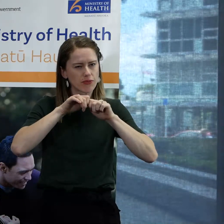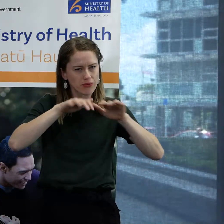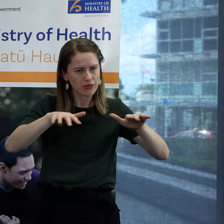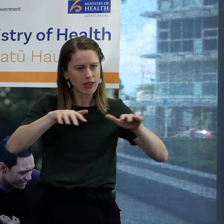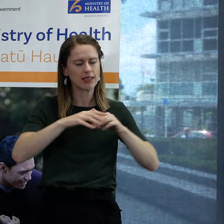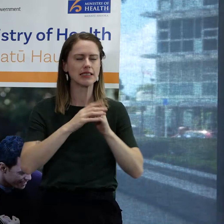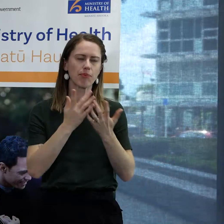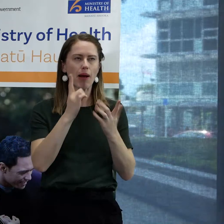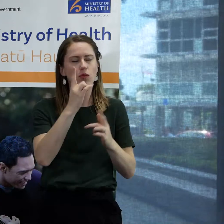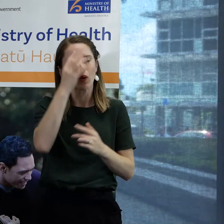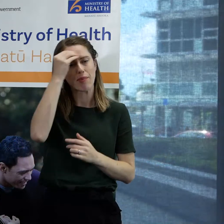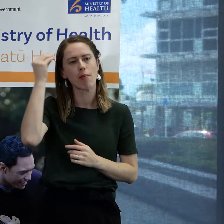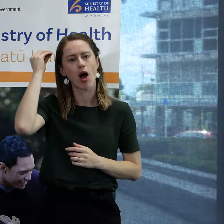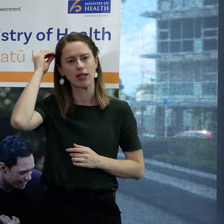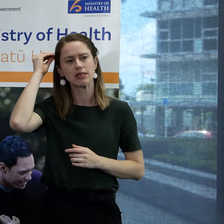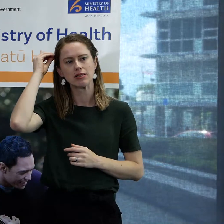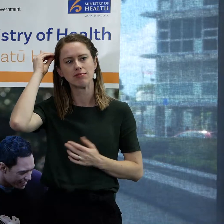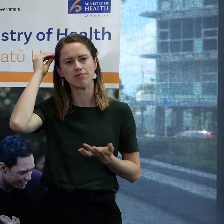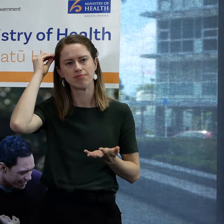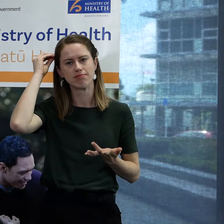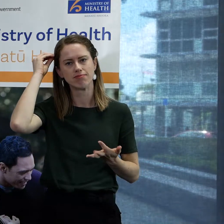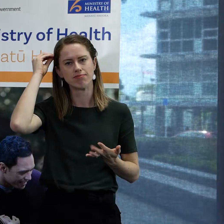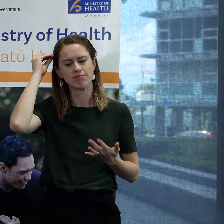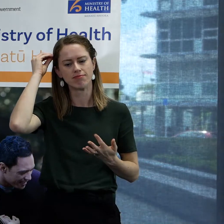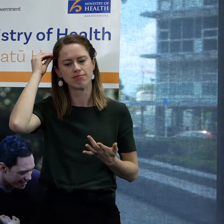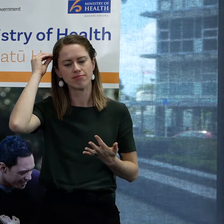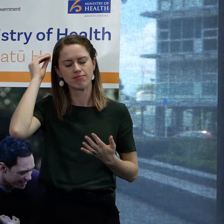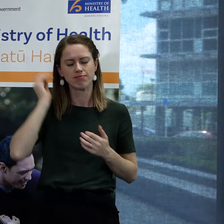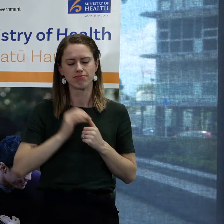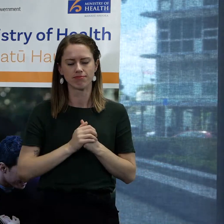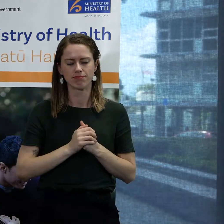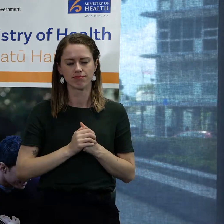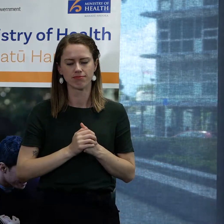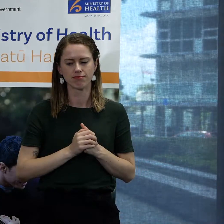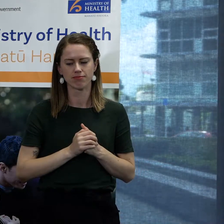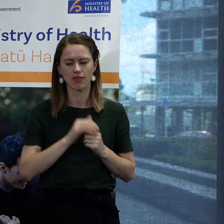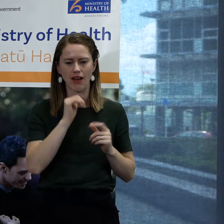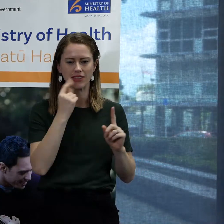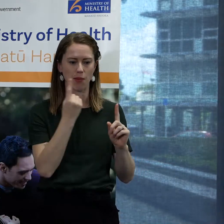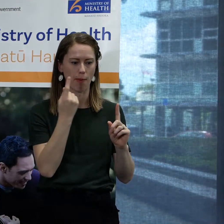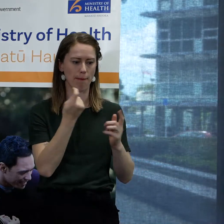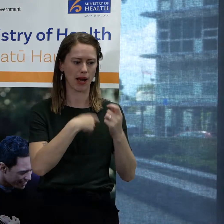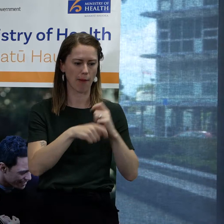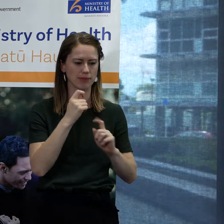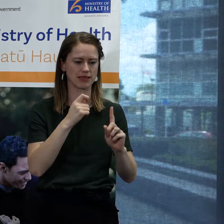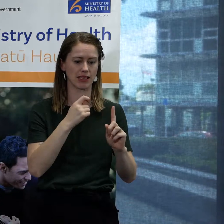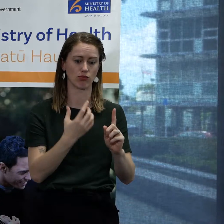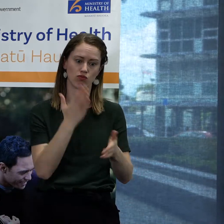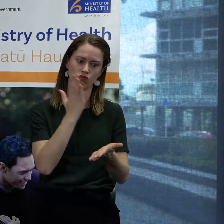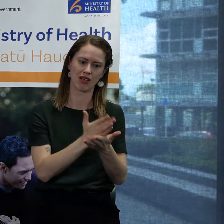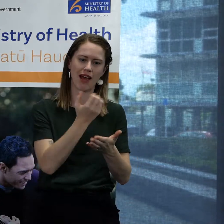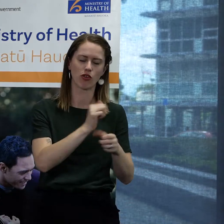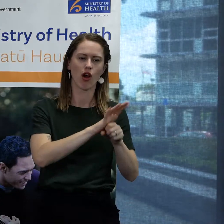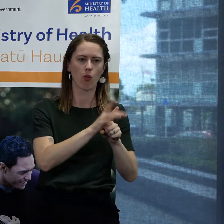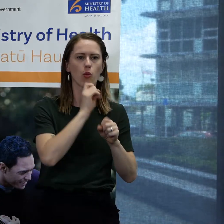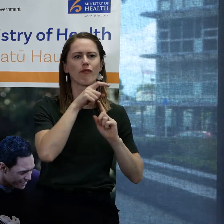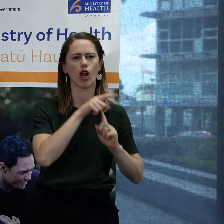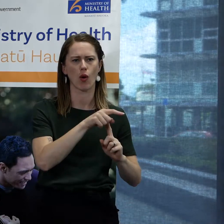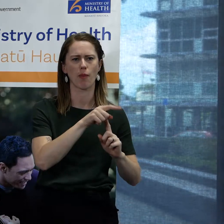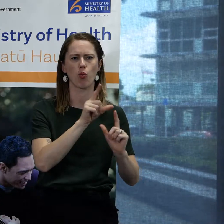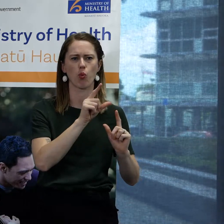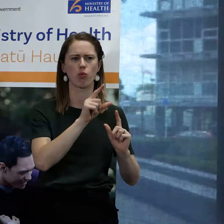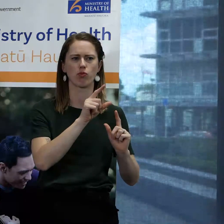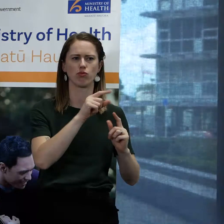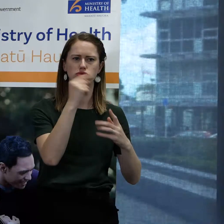and if people become a case, then of course that's something that would be followed up. But I think